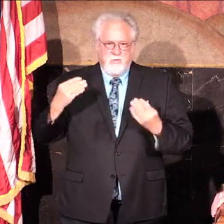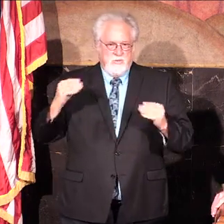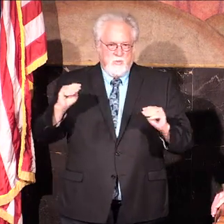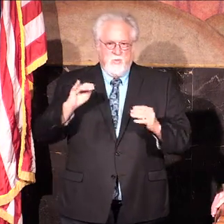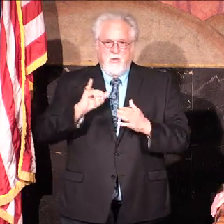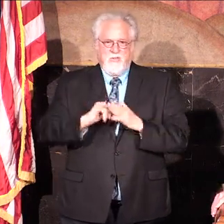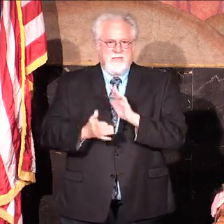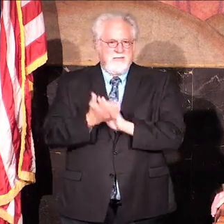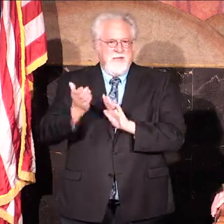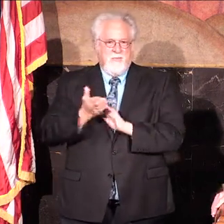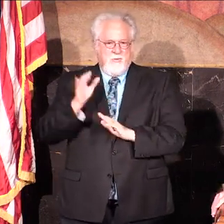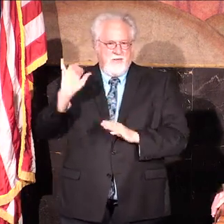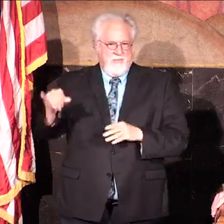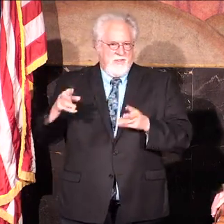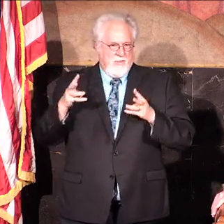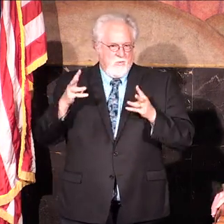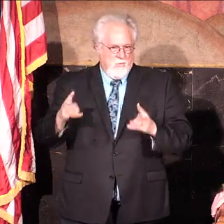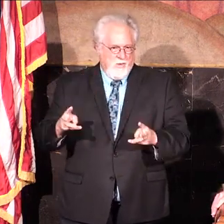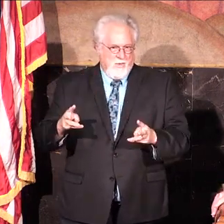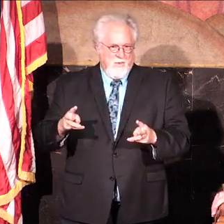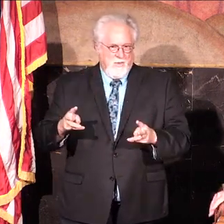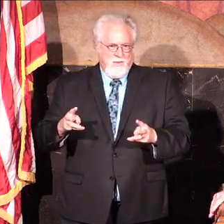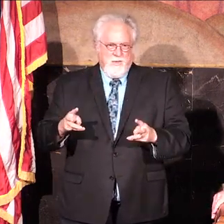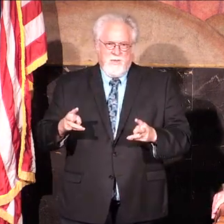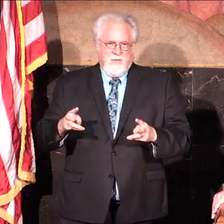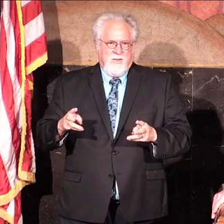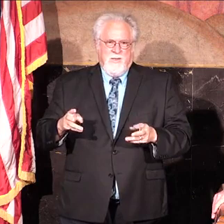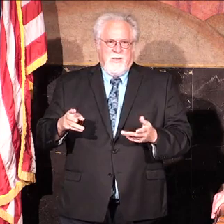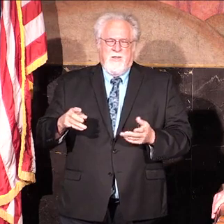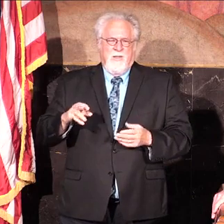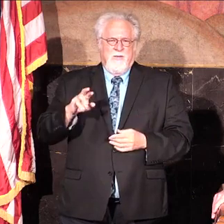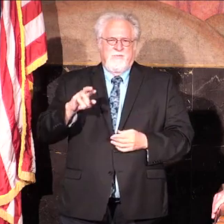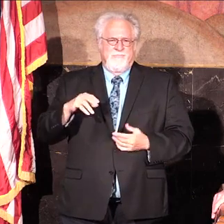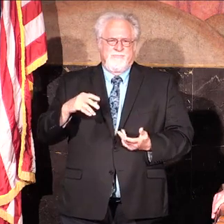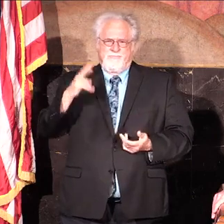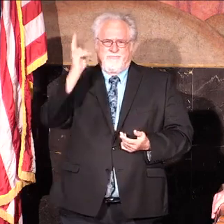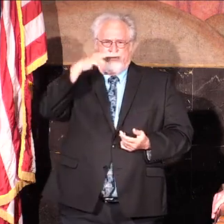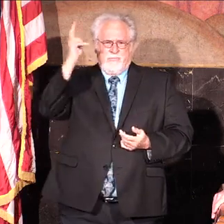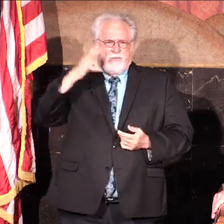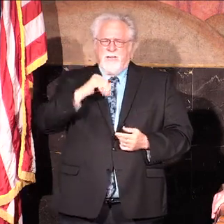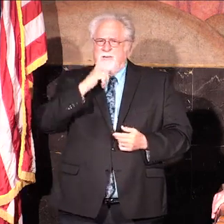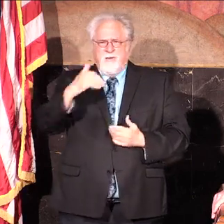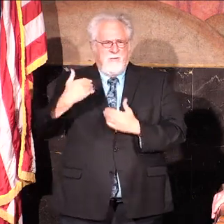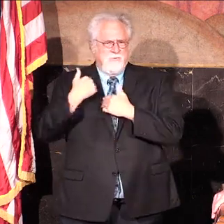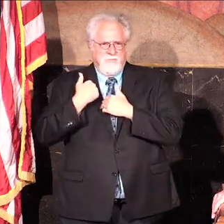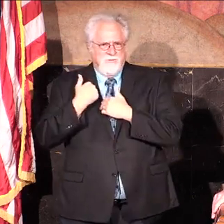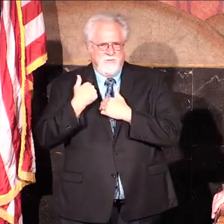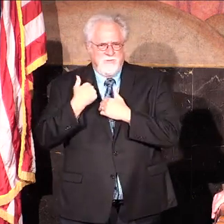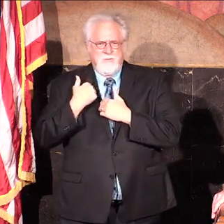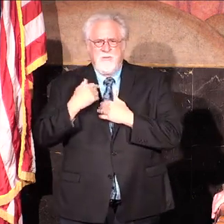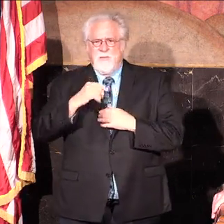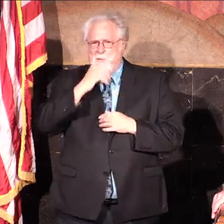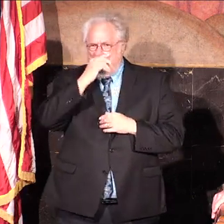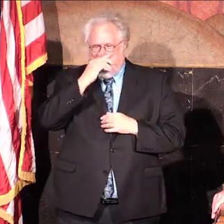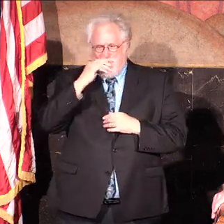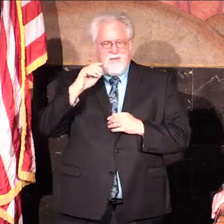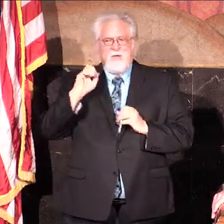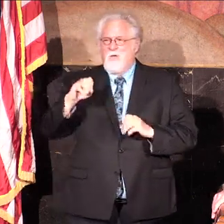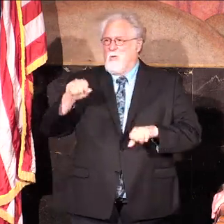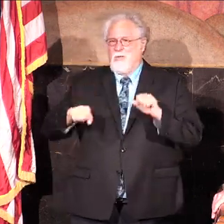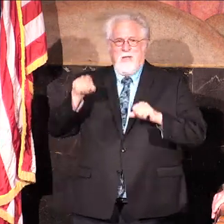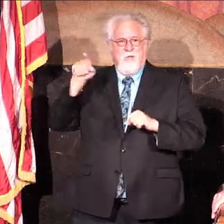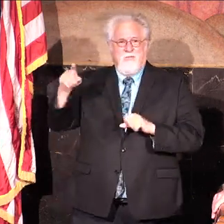is operating in a similar fashion, is being extremely reckless and irresponsible. There is no doubt